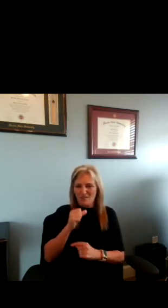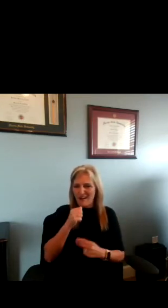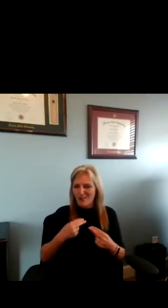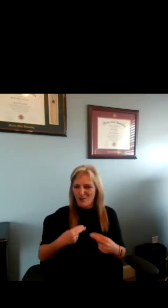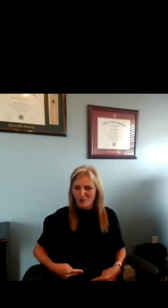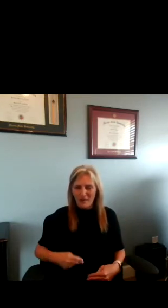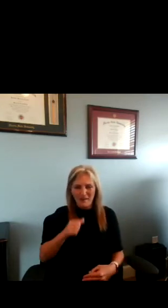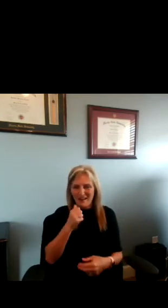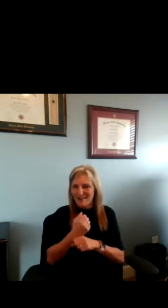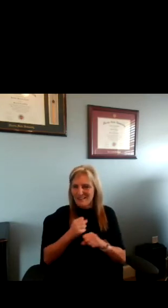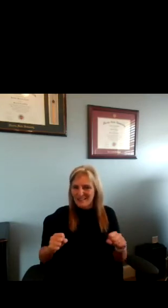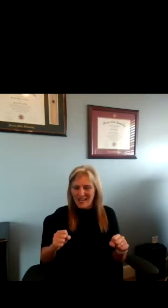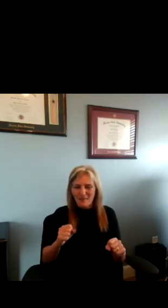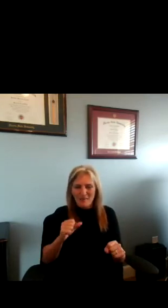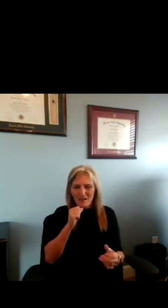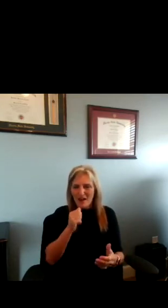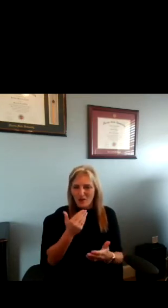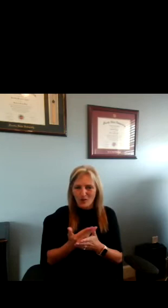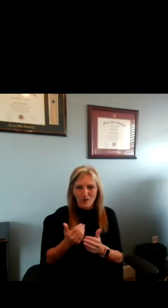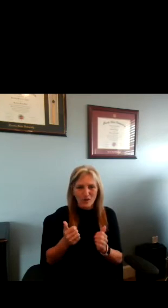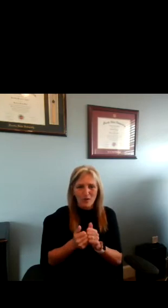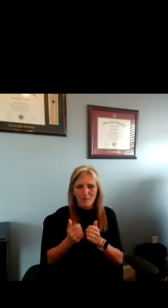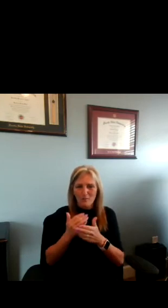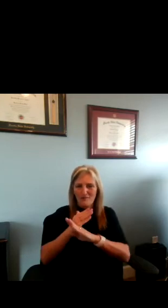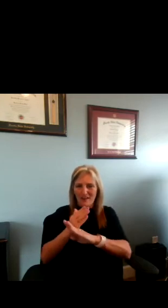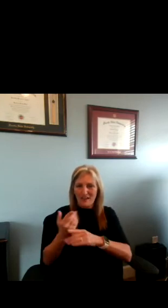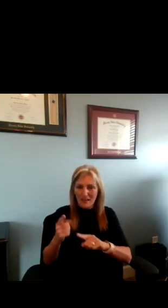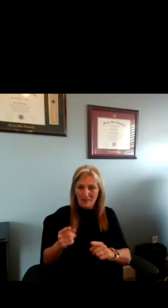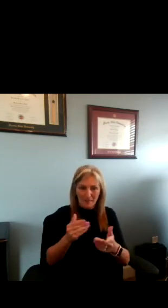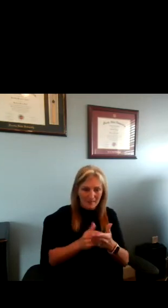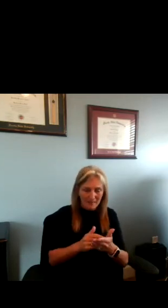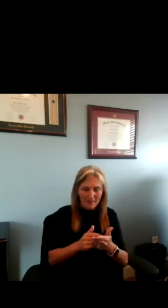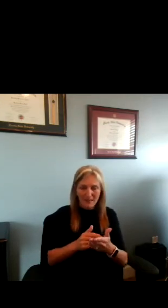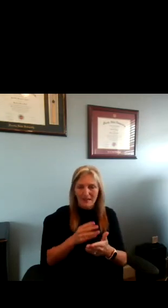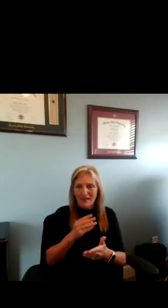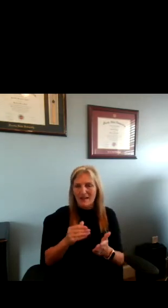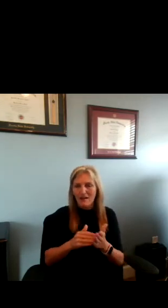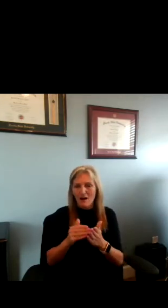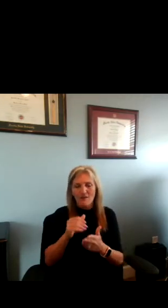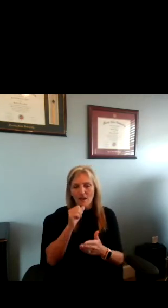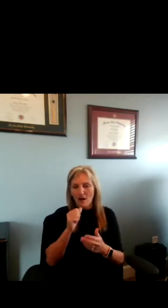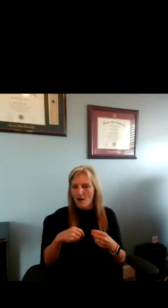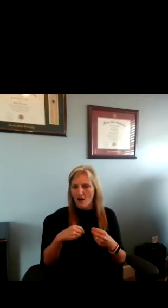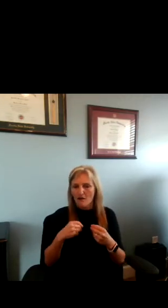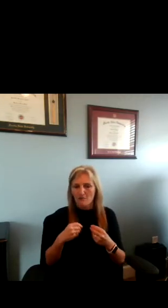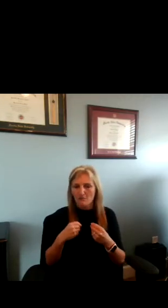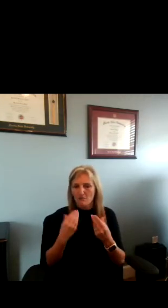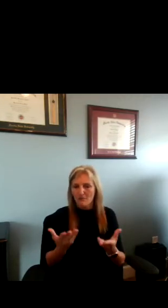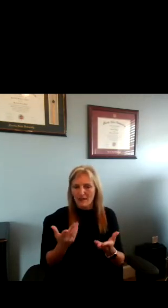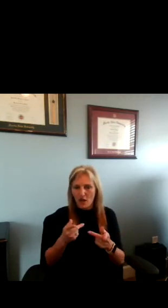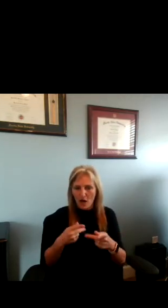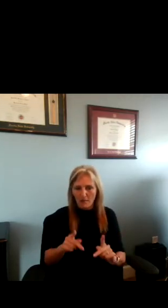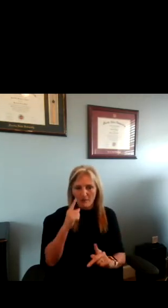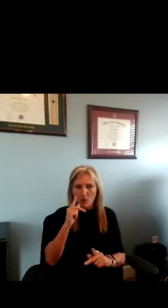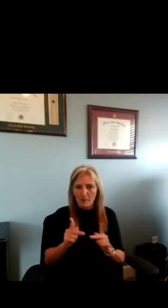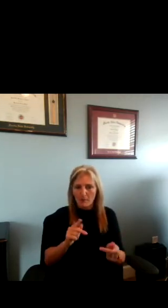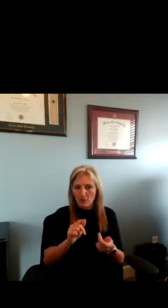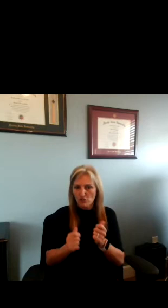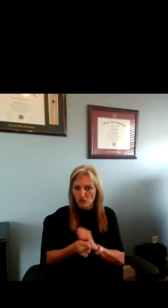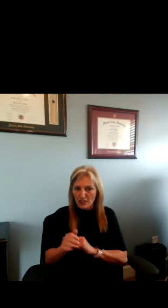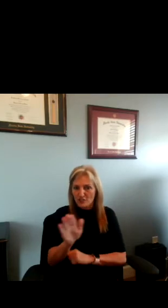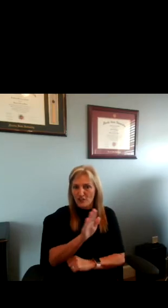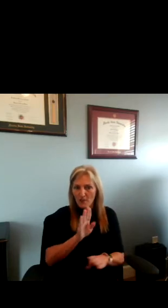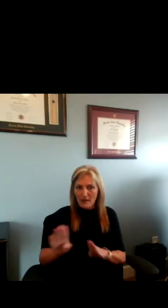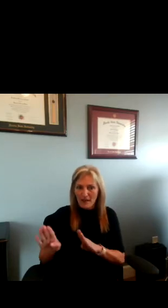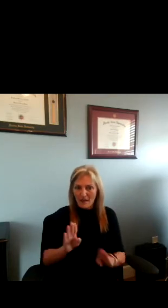and ineffective at reducing recidivism. And too often they do not offer the opportunities and the incentives for people to change their behavior and to come